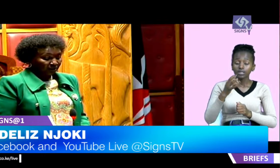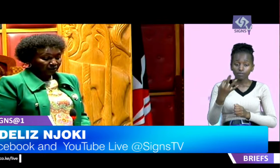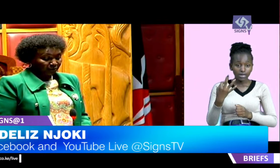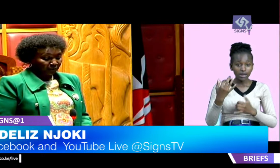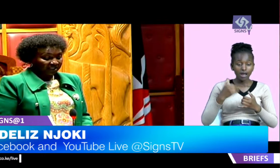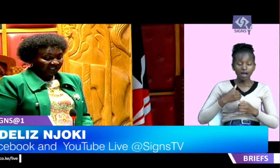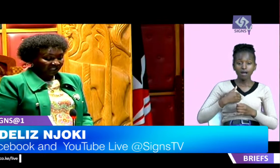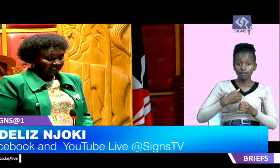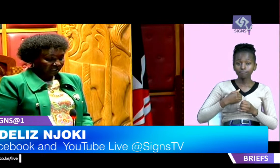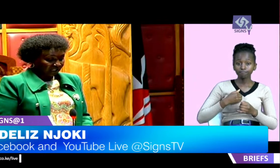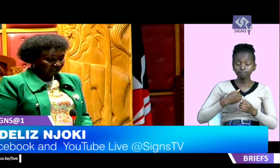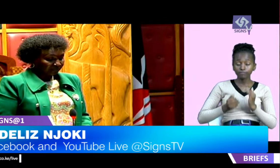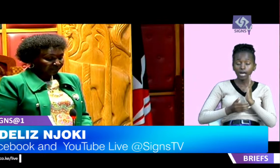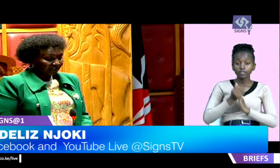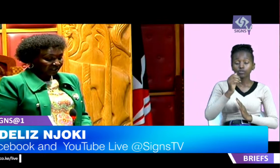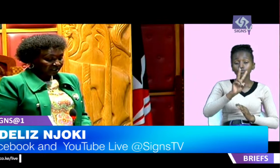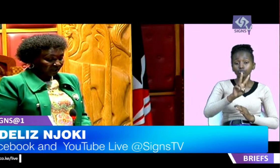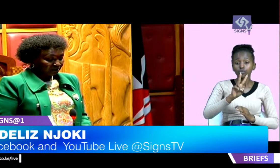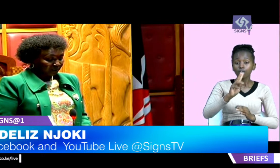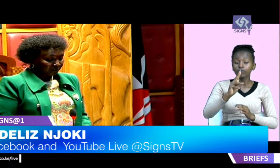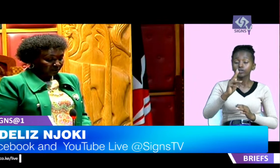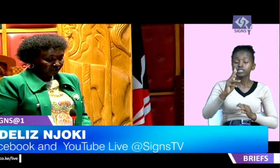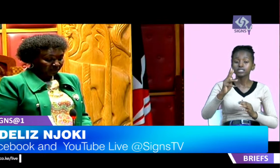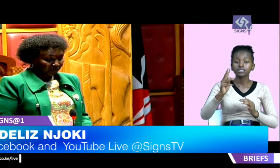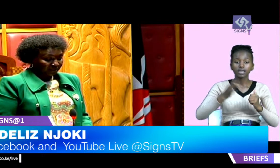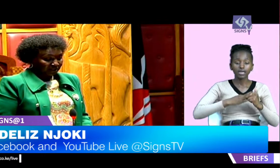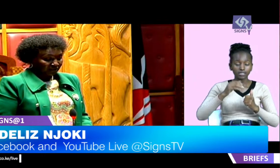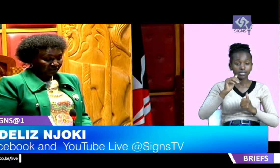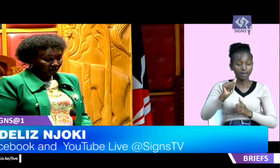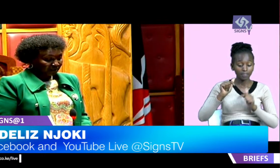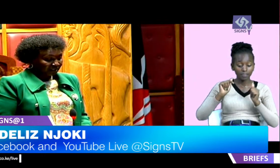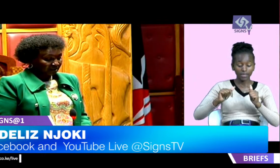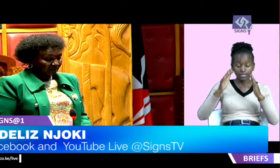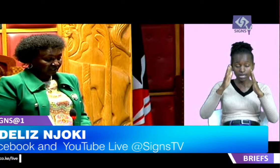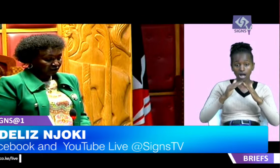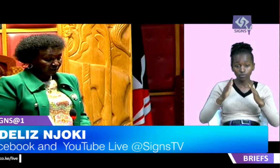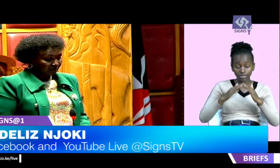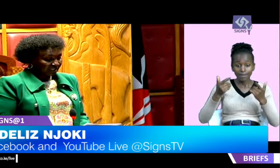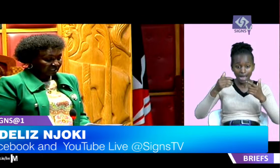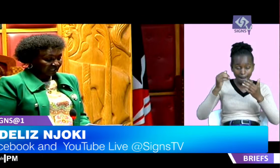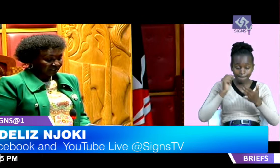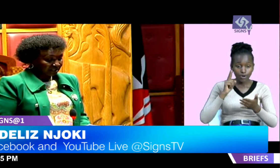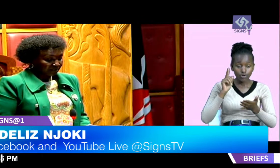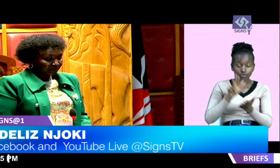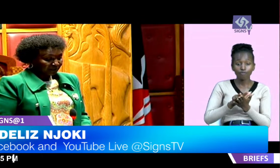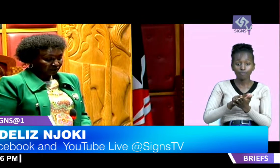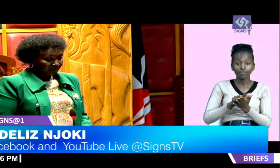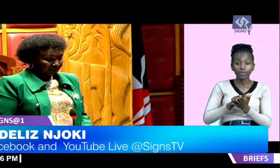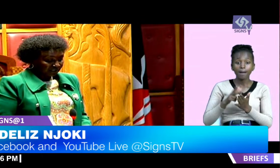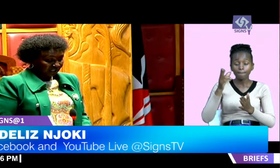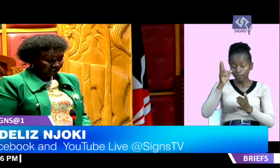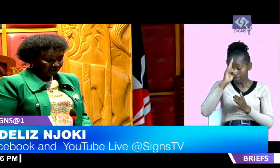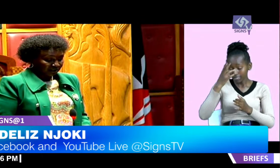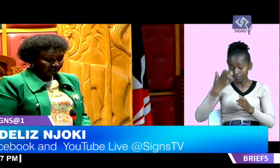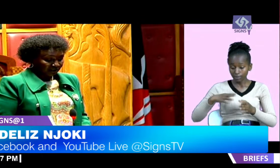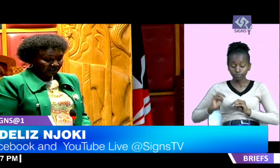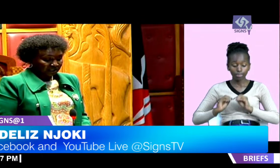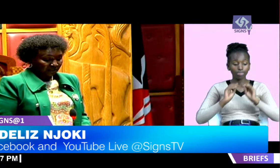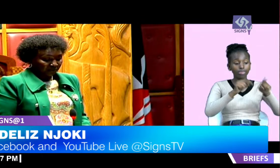Article 248A, this House approves the deployment of the officers of the National Police Service to the Multinational Security